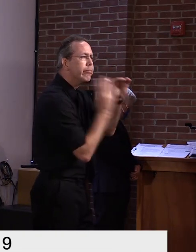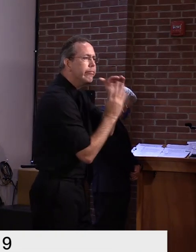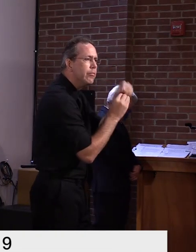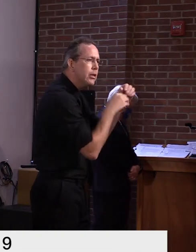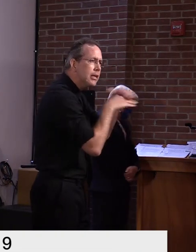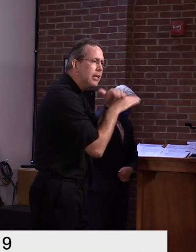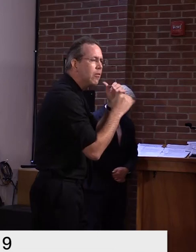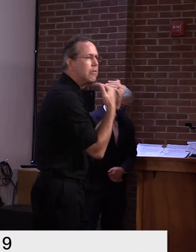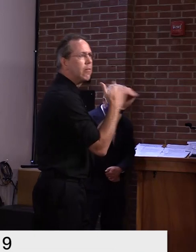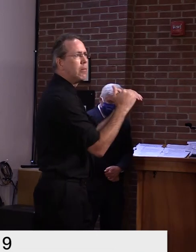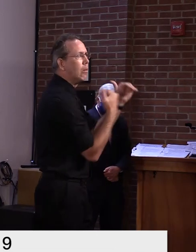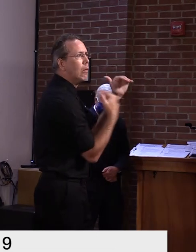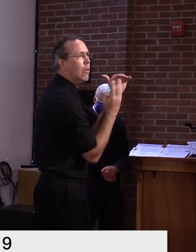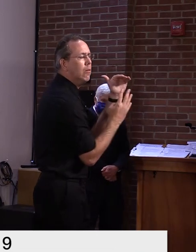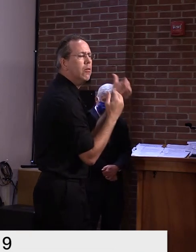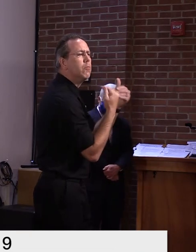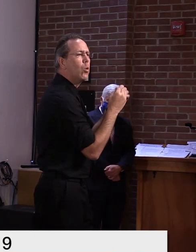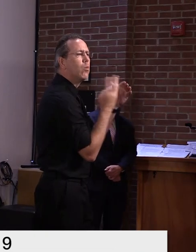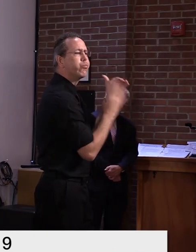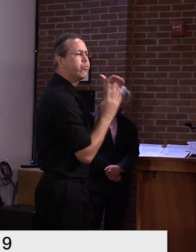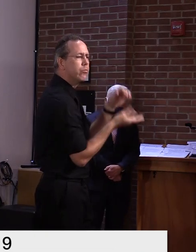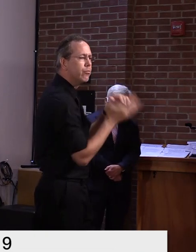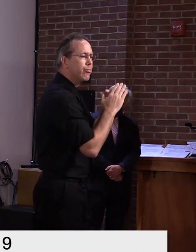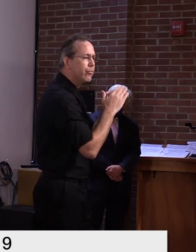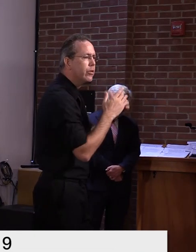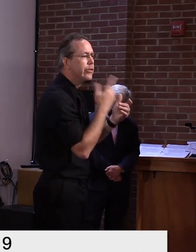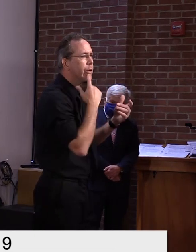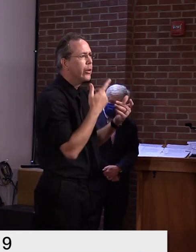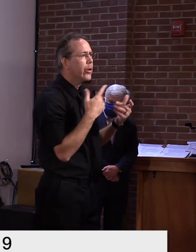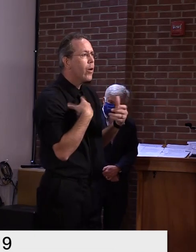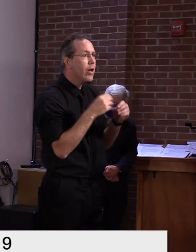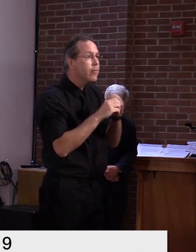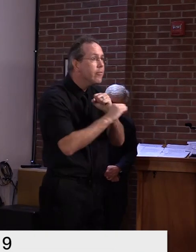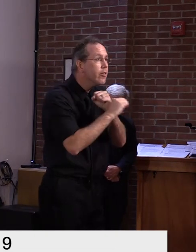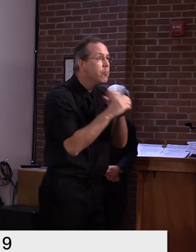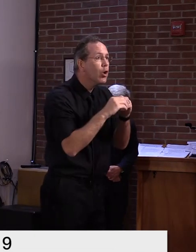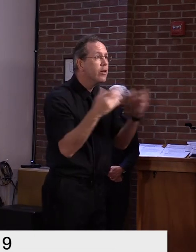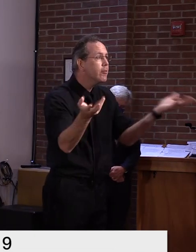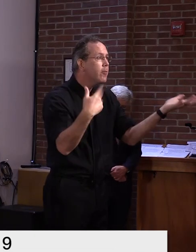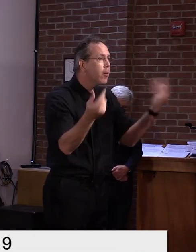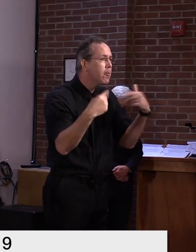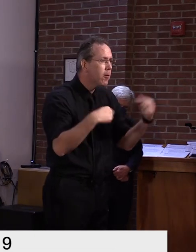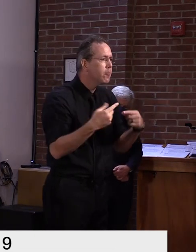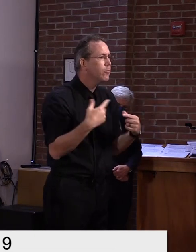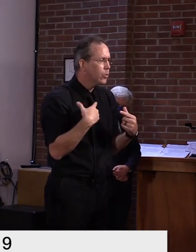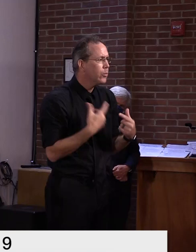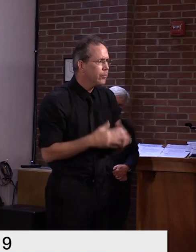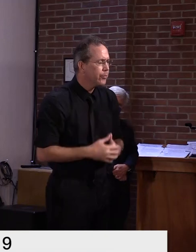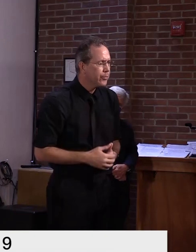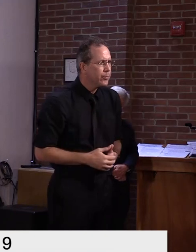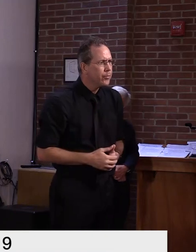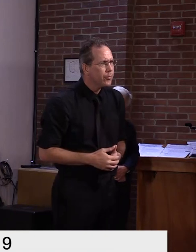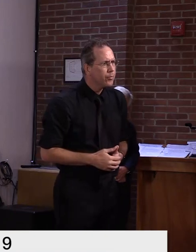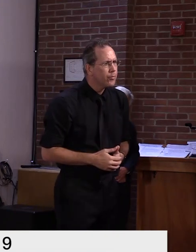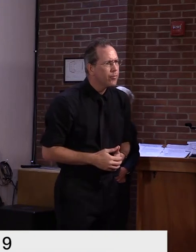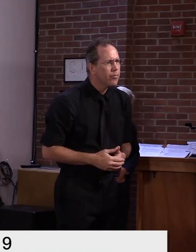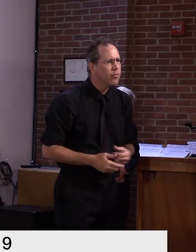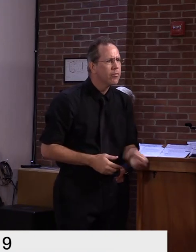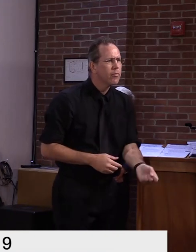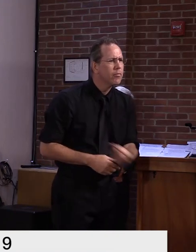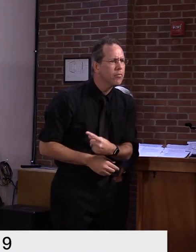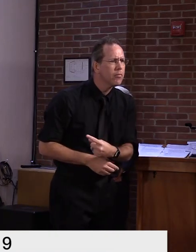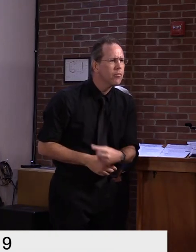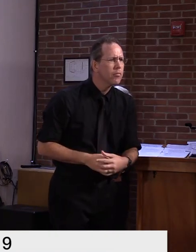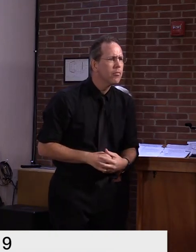people. Would you think that the 400 cases per million is something that could be adjusted, or is that seem set for now? I think